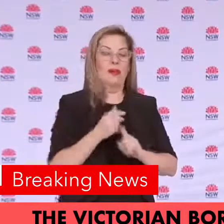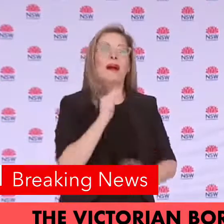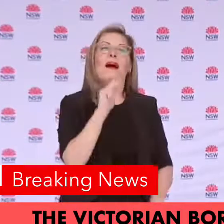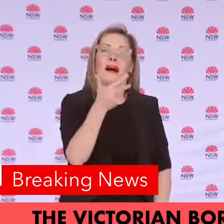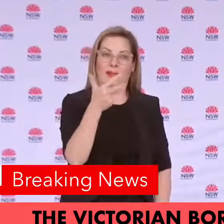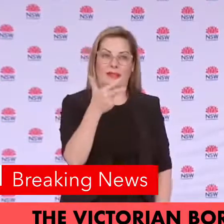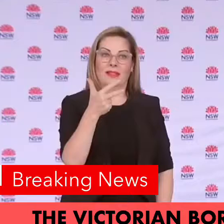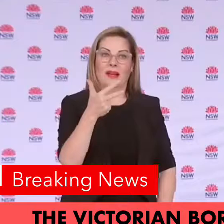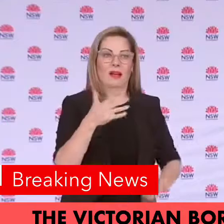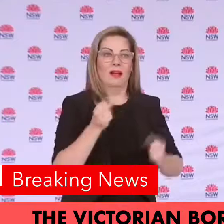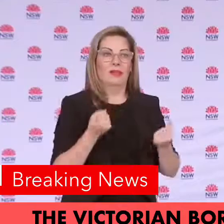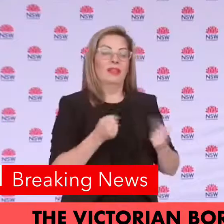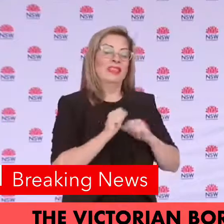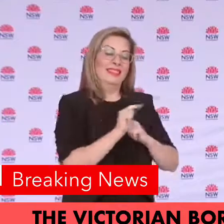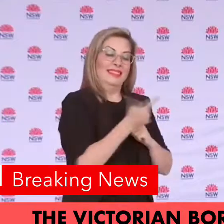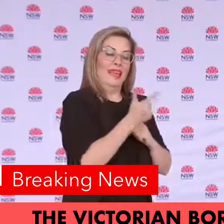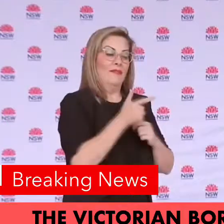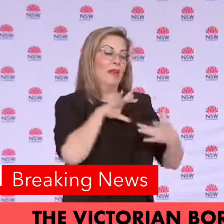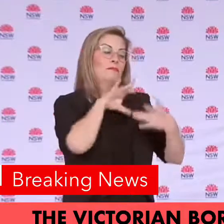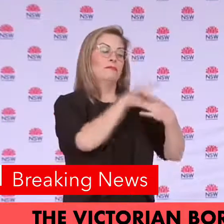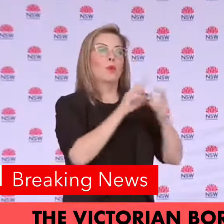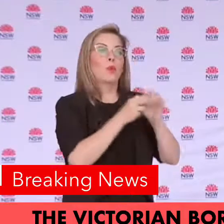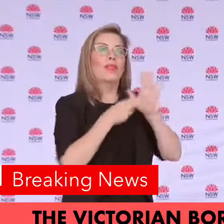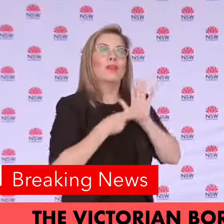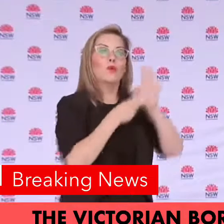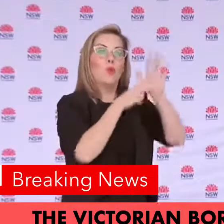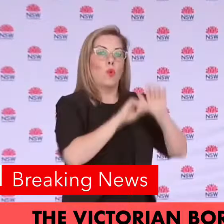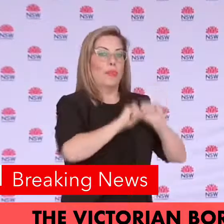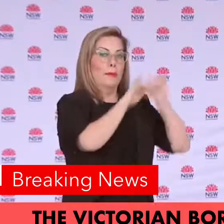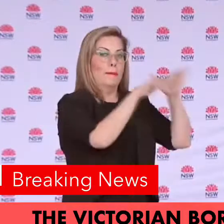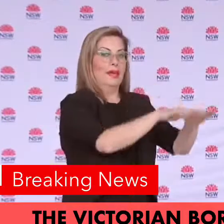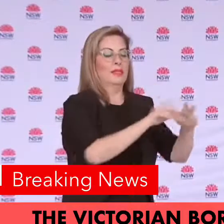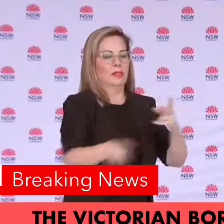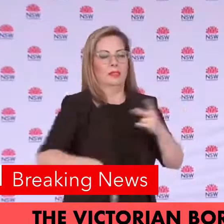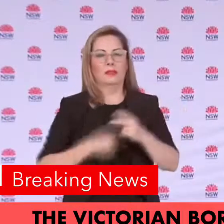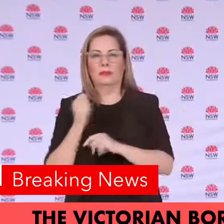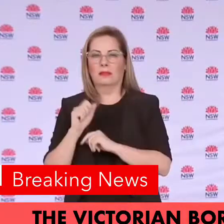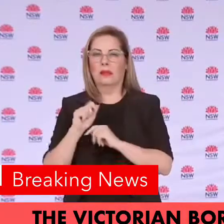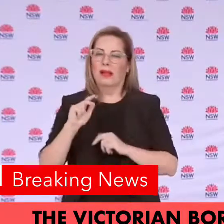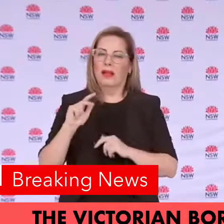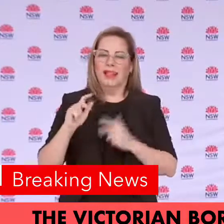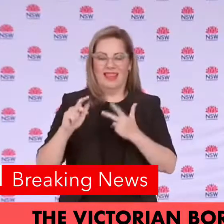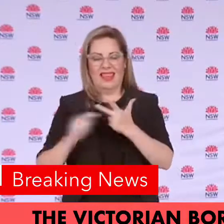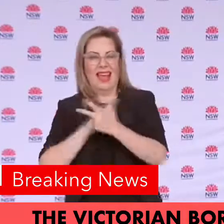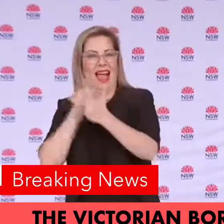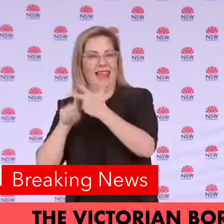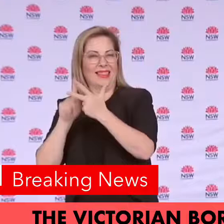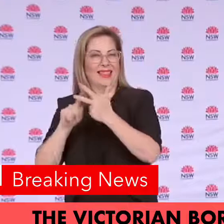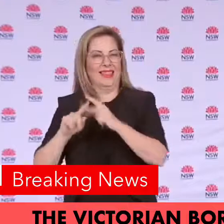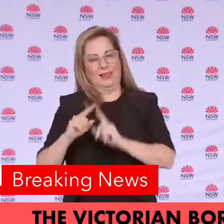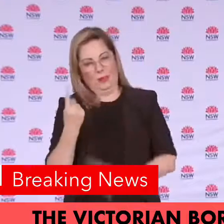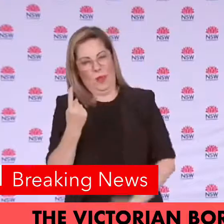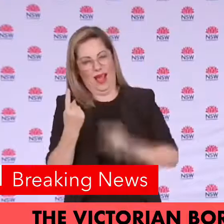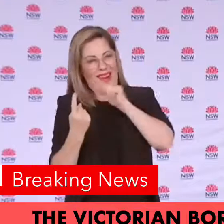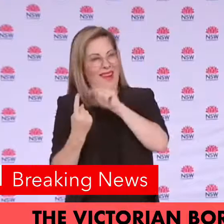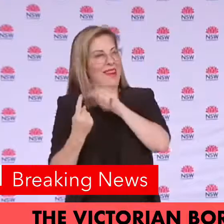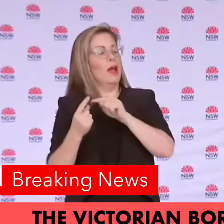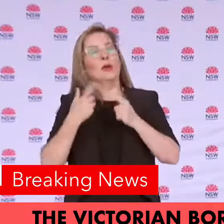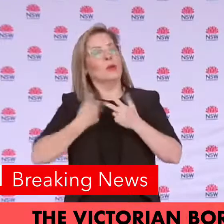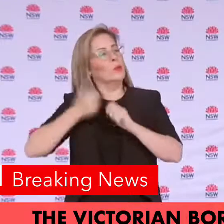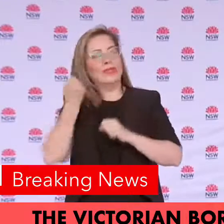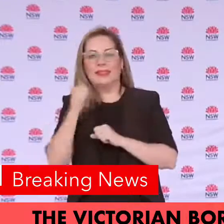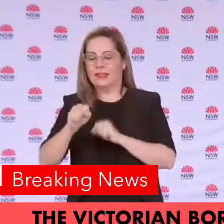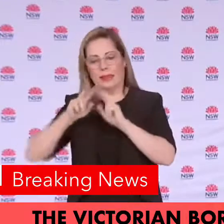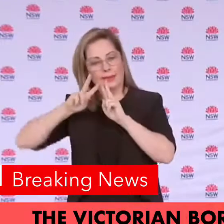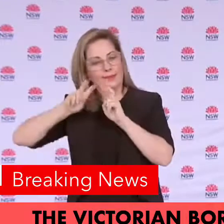7 cases are linked to the Avalon cluster, and 1 case remains under investigation. The case that is under